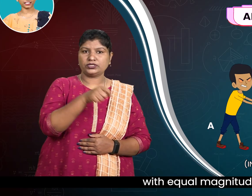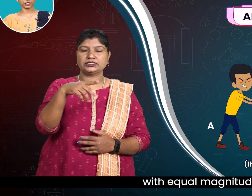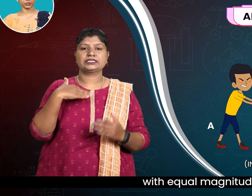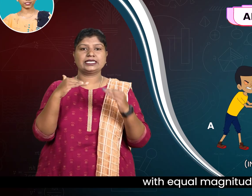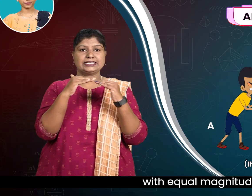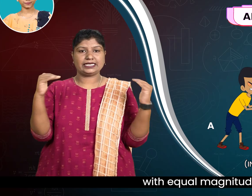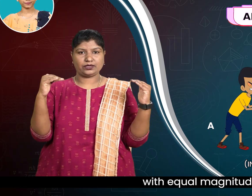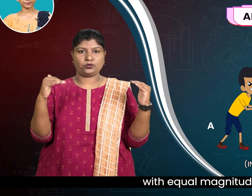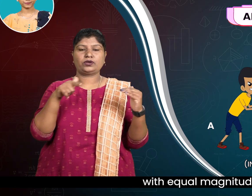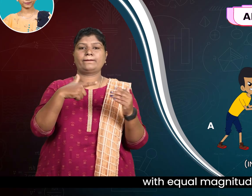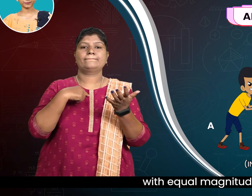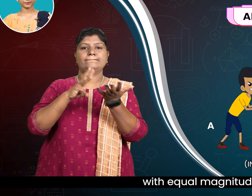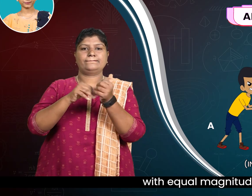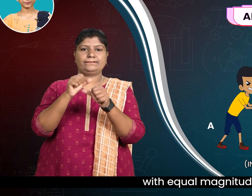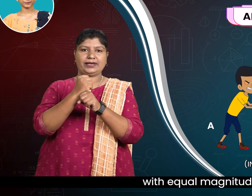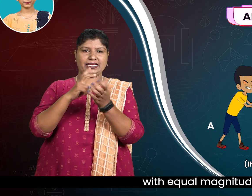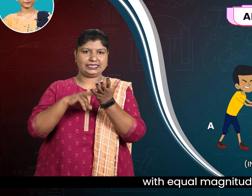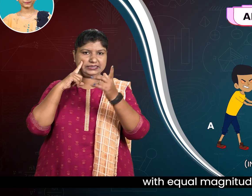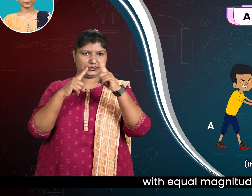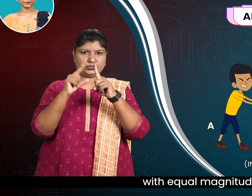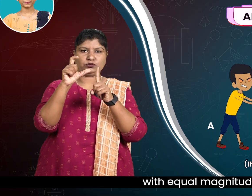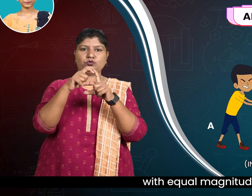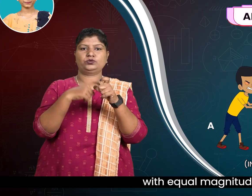equal magnitude.